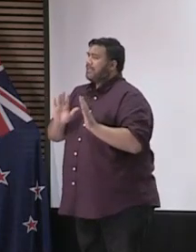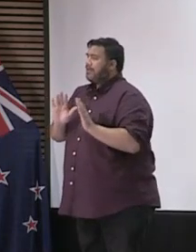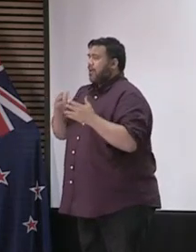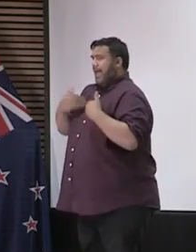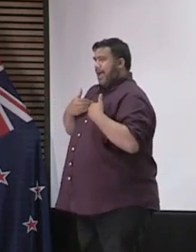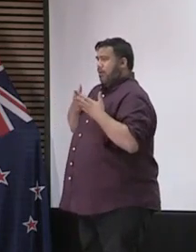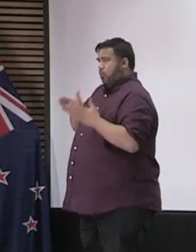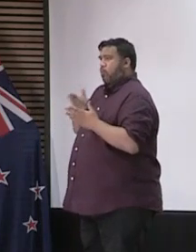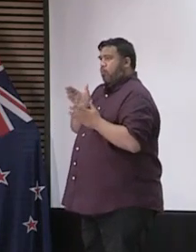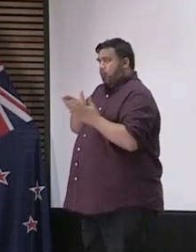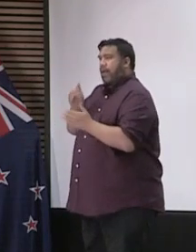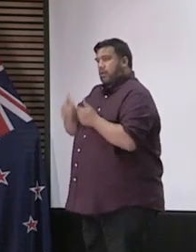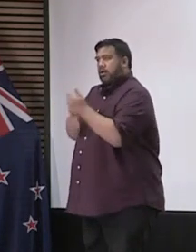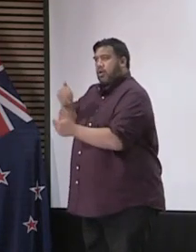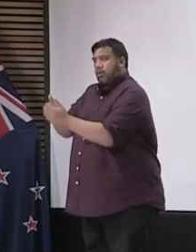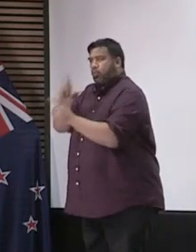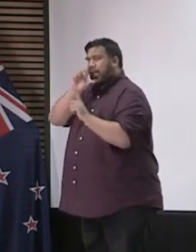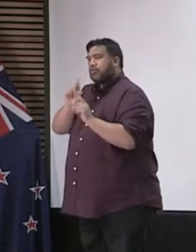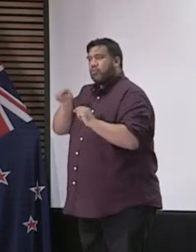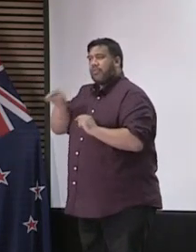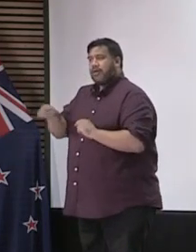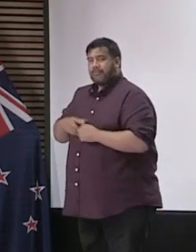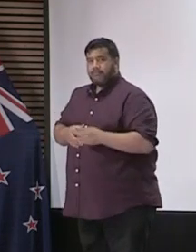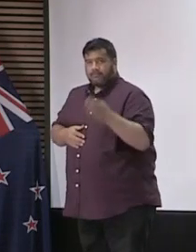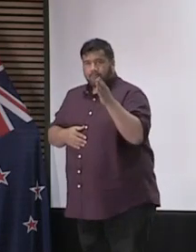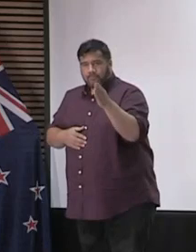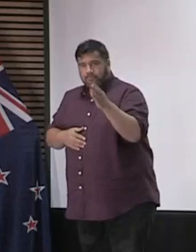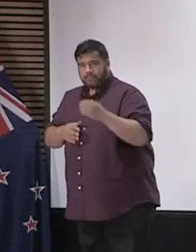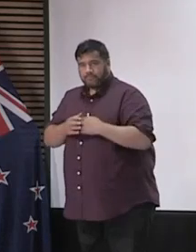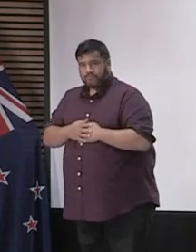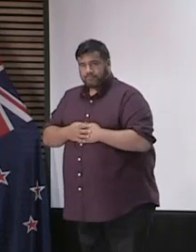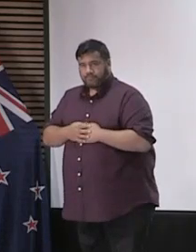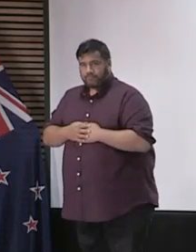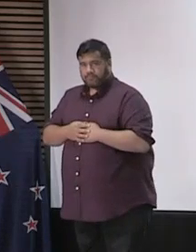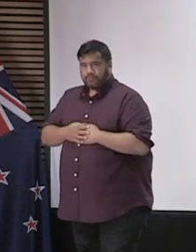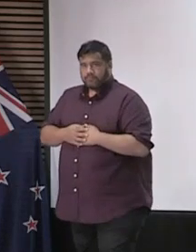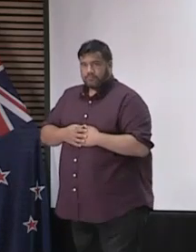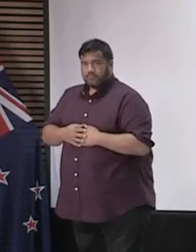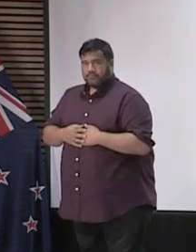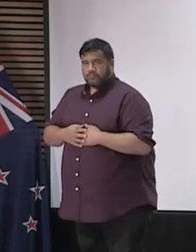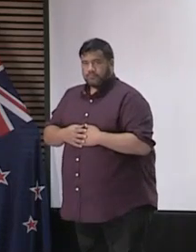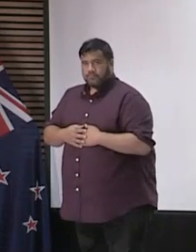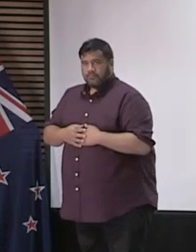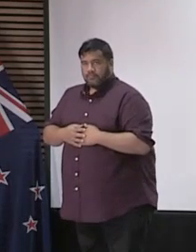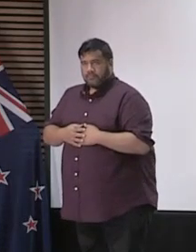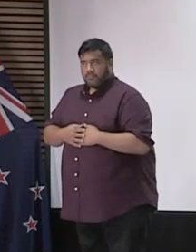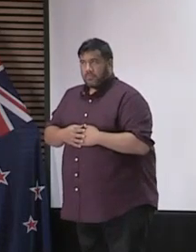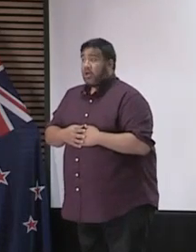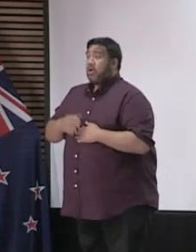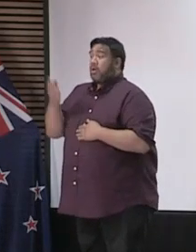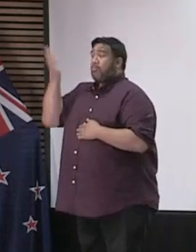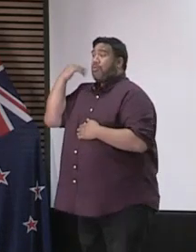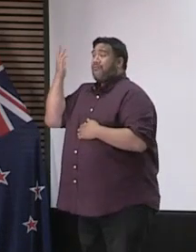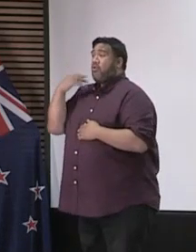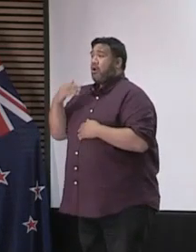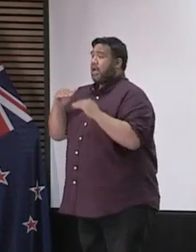way. Will level 3 look this time round compared to what it did 3 weeks ago, those 2 days that we were in? It was brief.